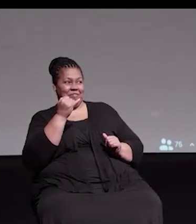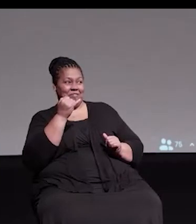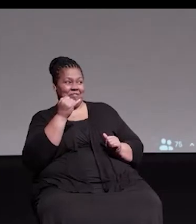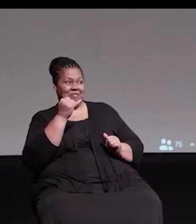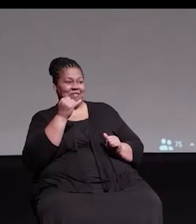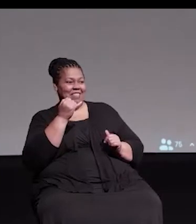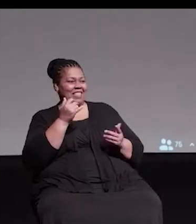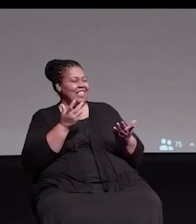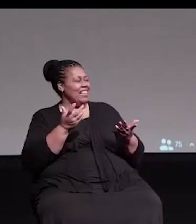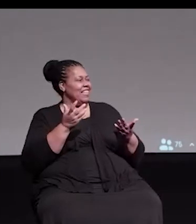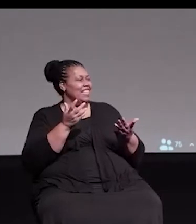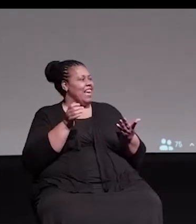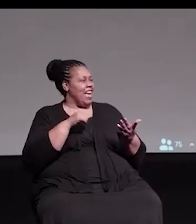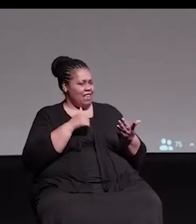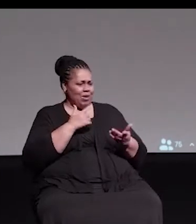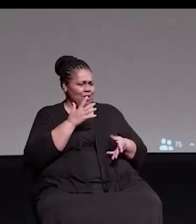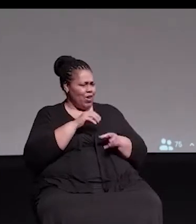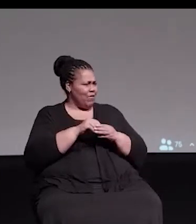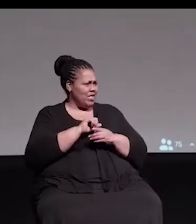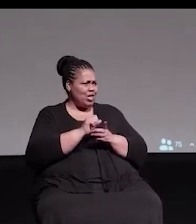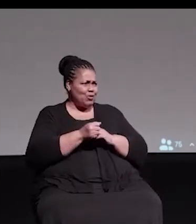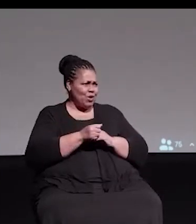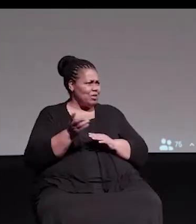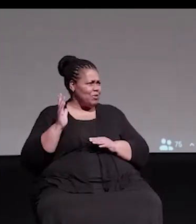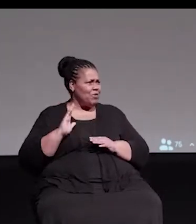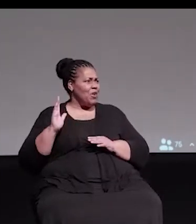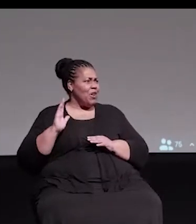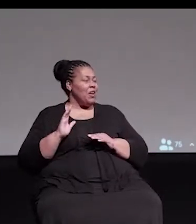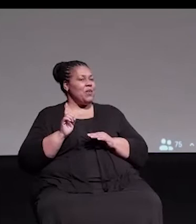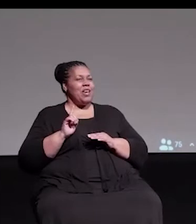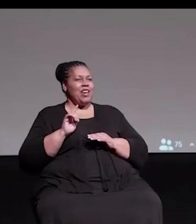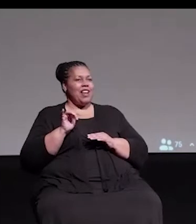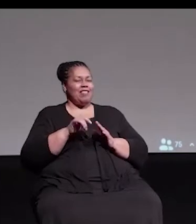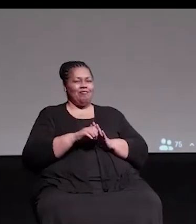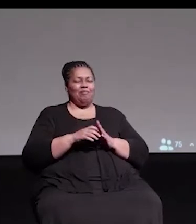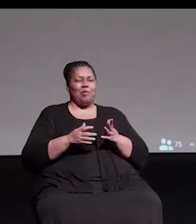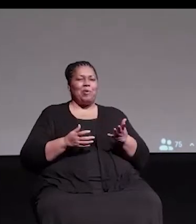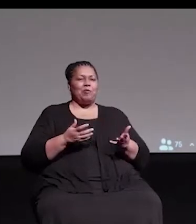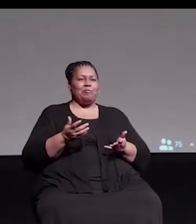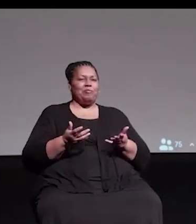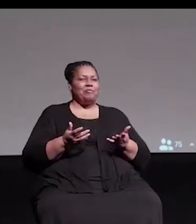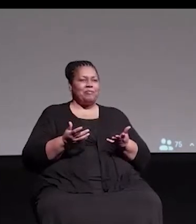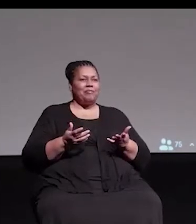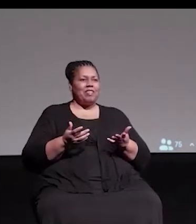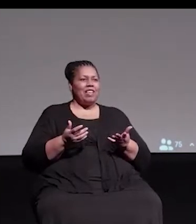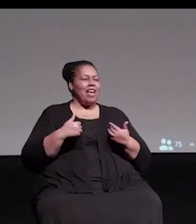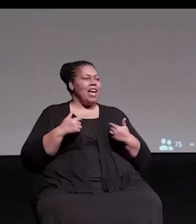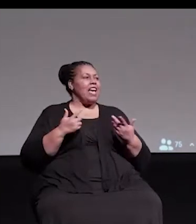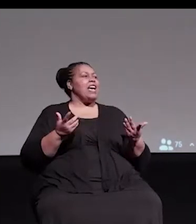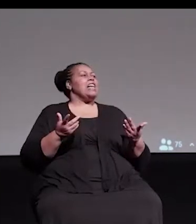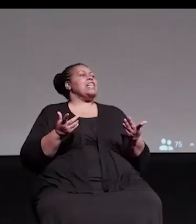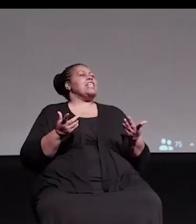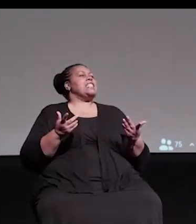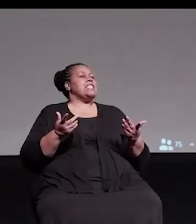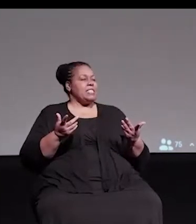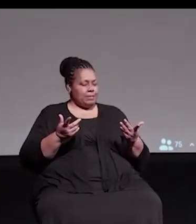yeah, I mean, like I've been in situations where like I took a cut to like